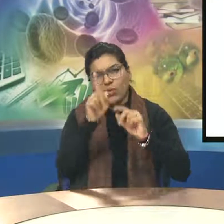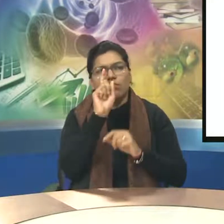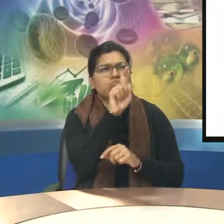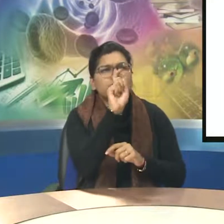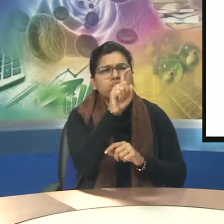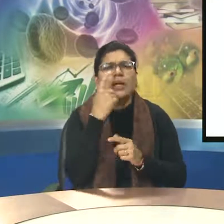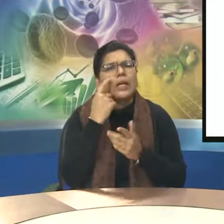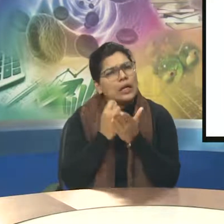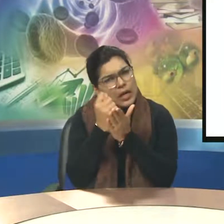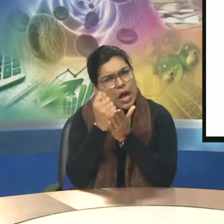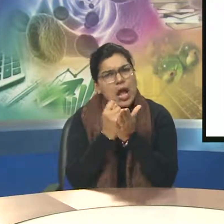change the style